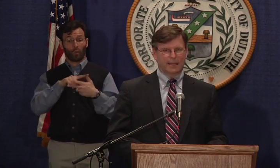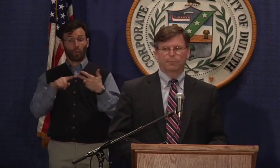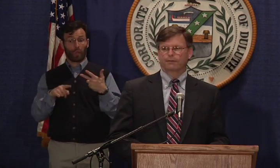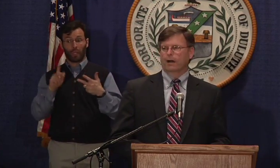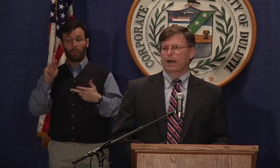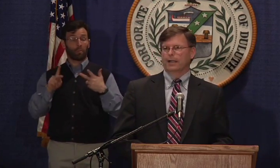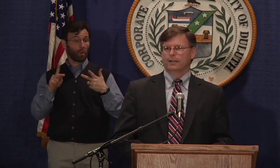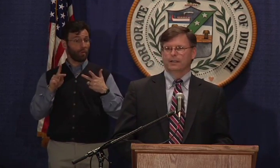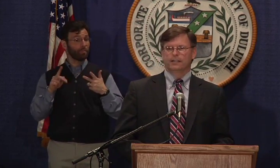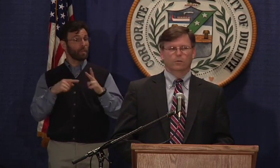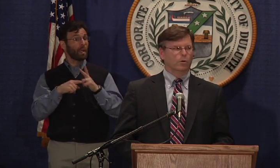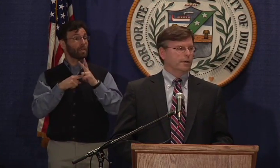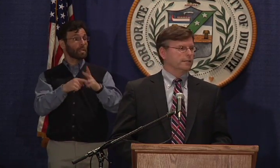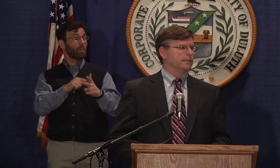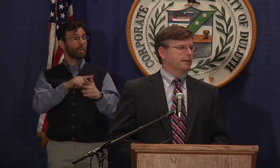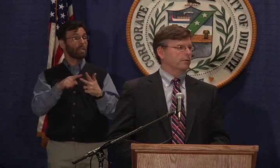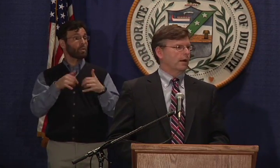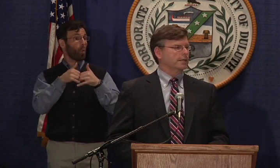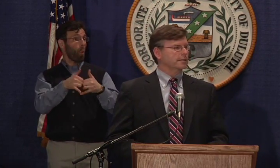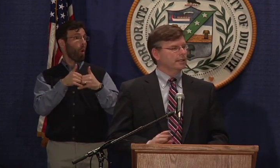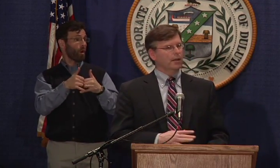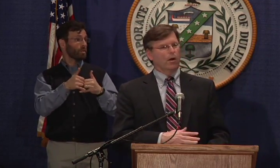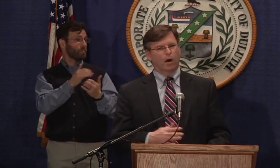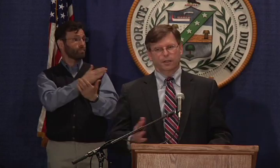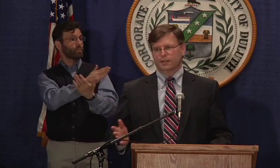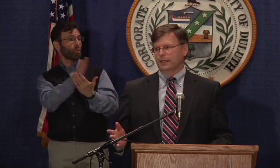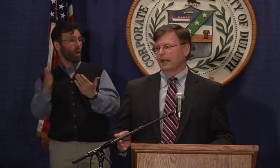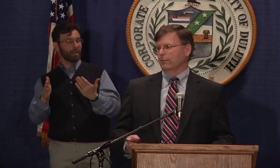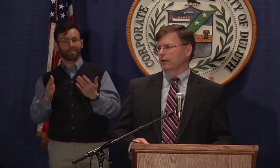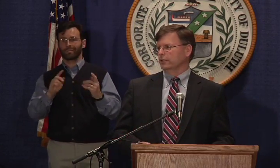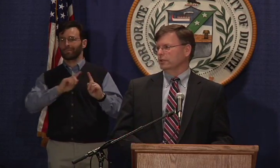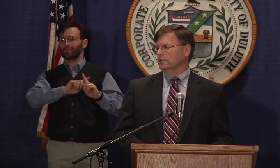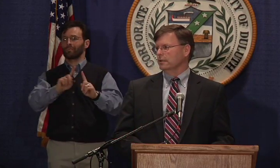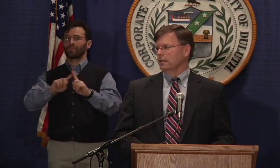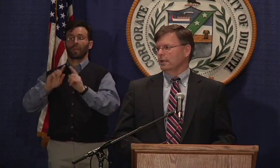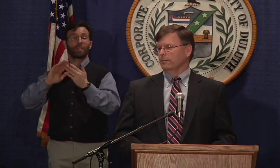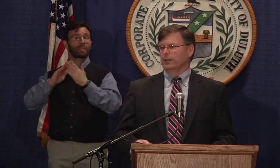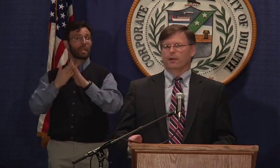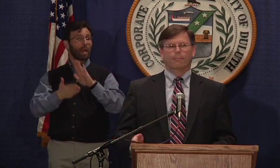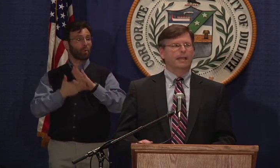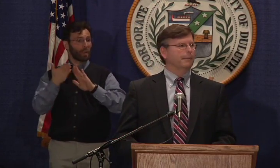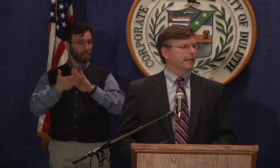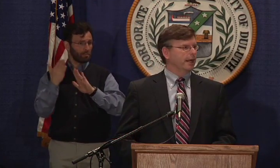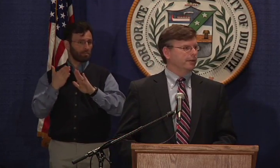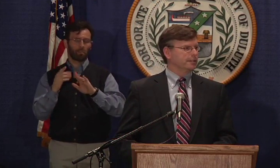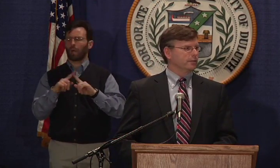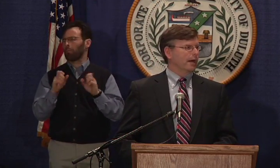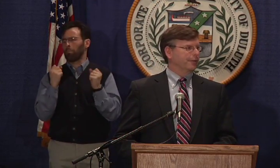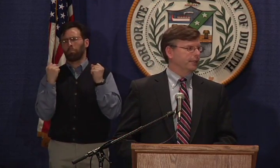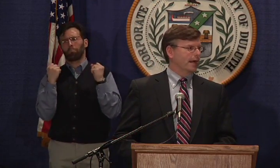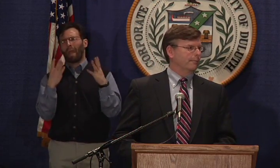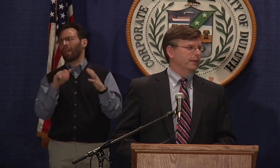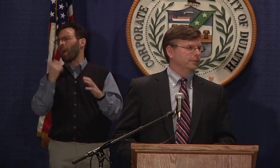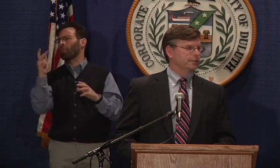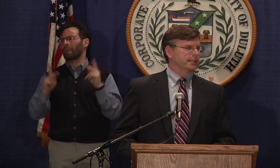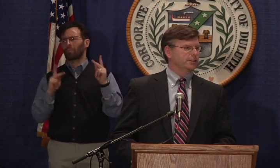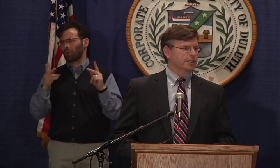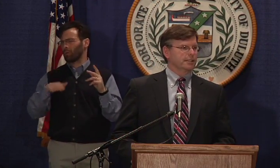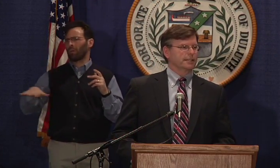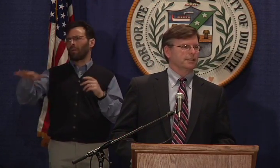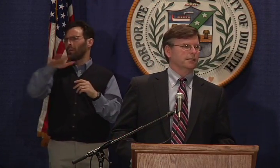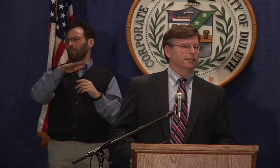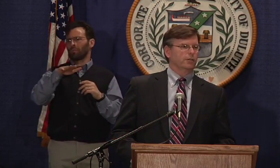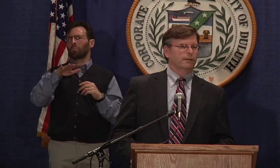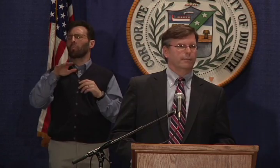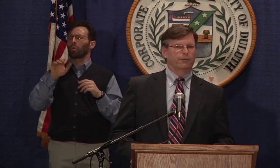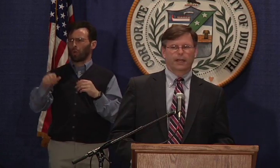that exemplify these awards across all the city operations, but there are many, many others throughout the operations that